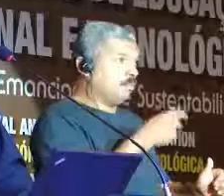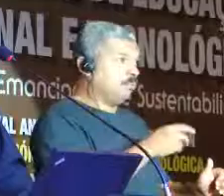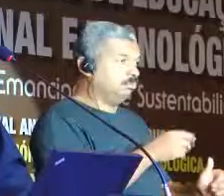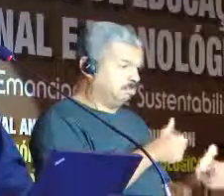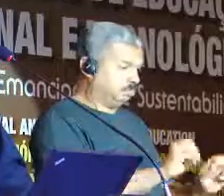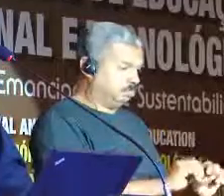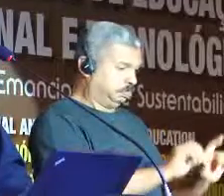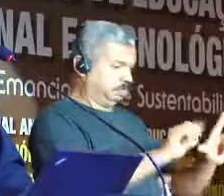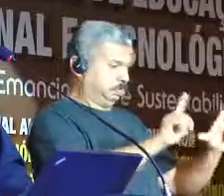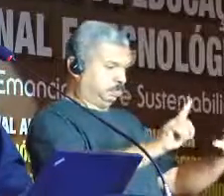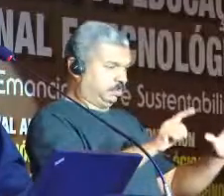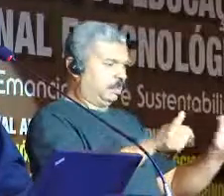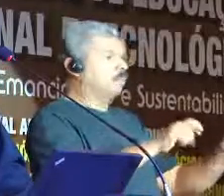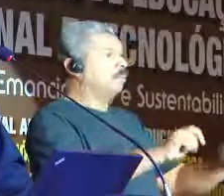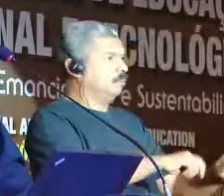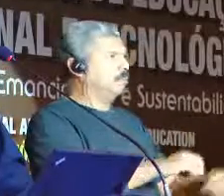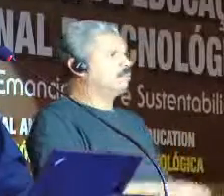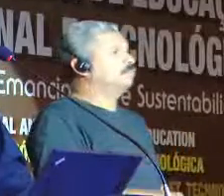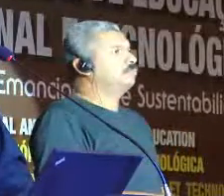do.